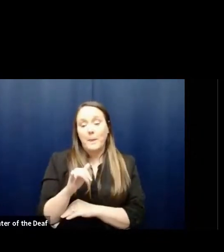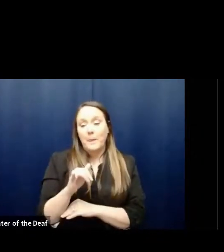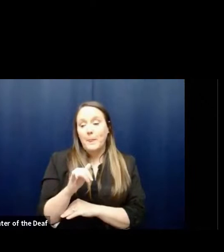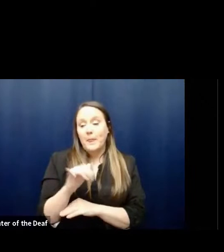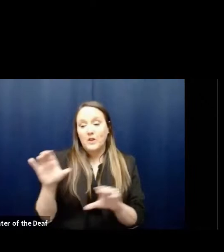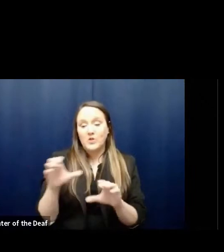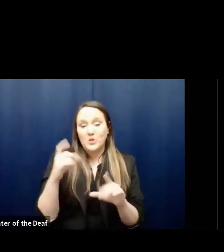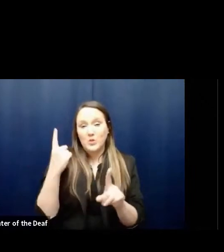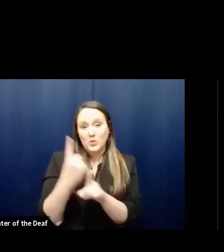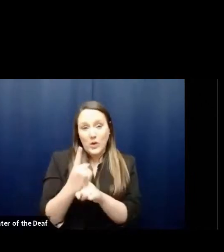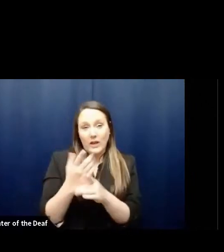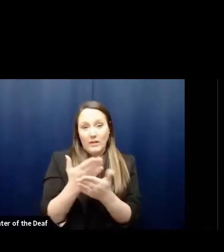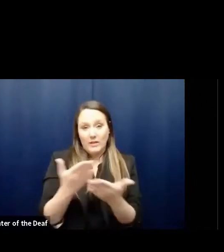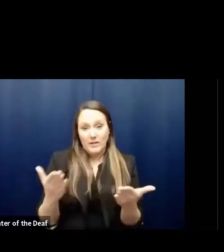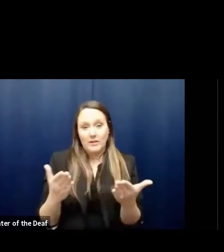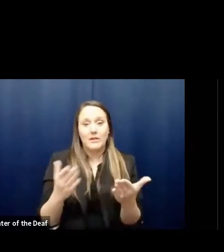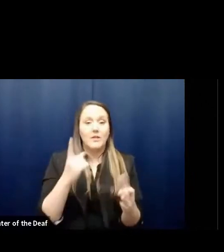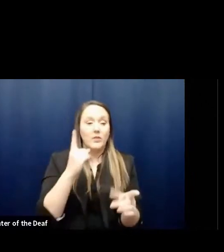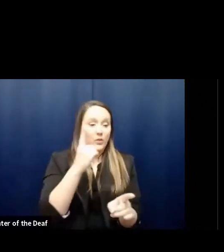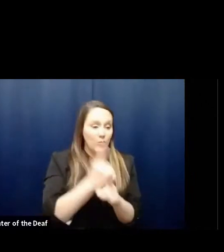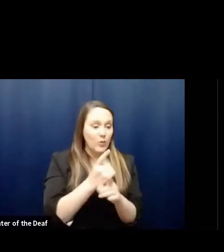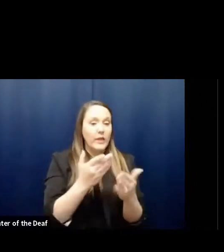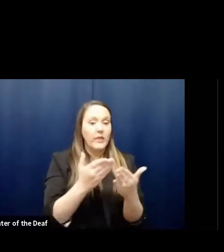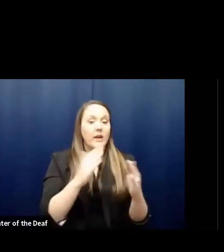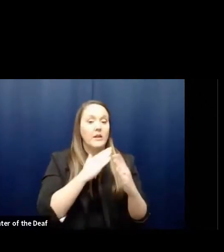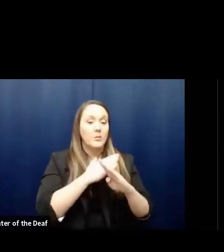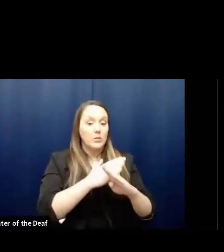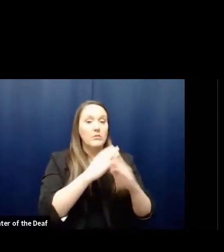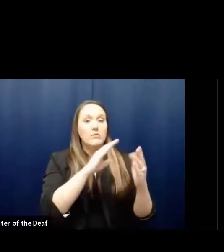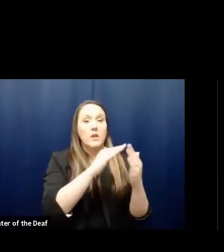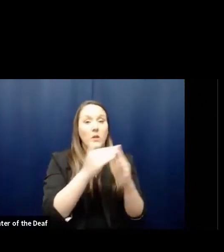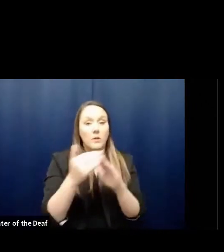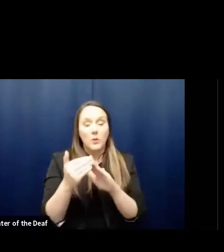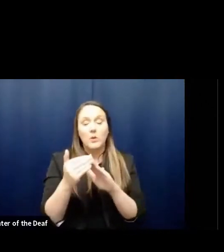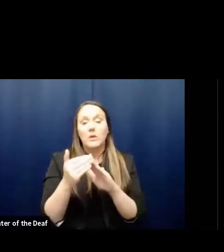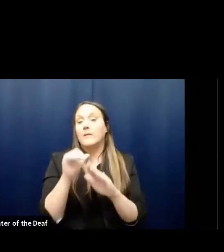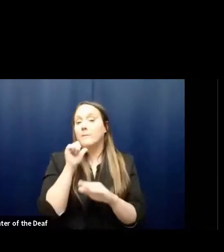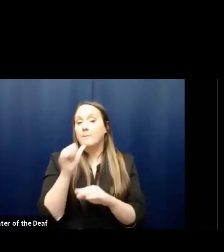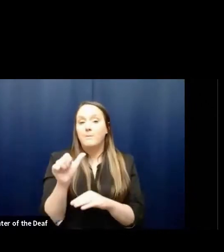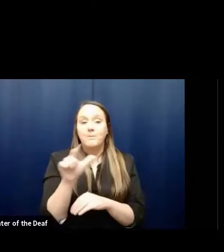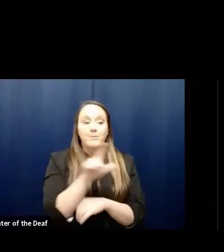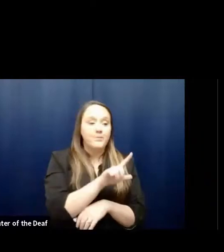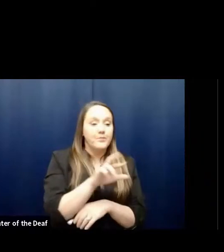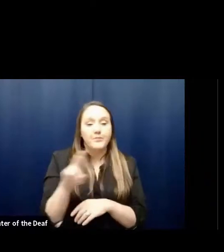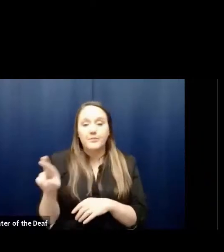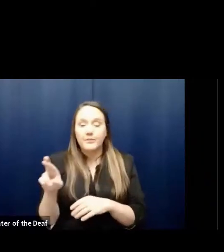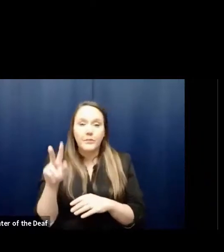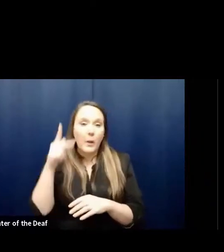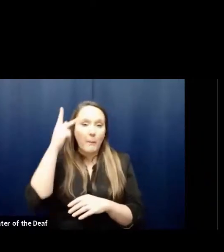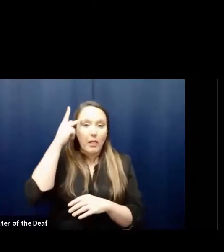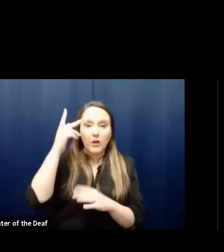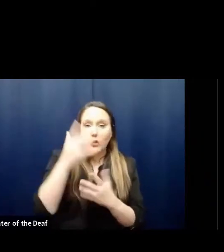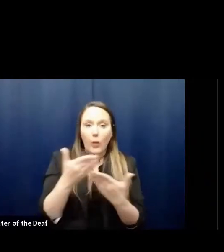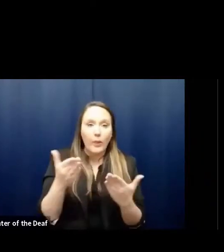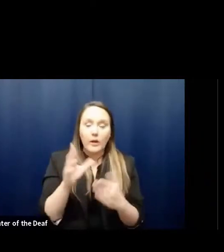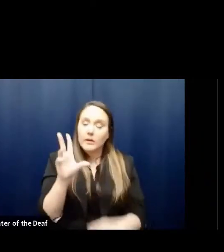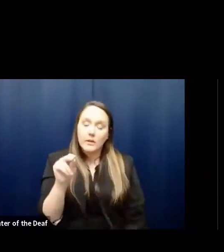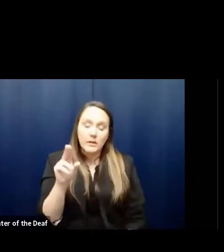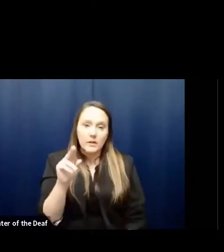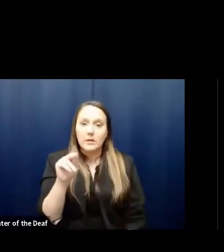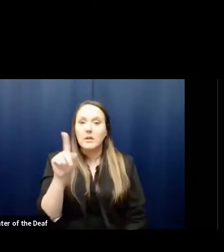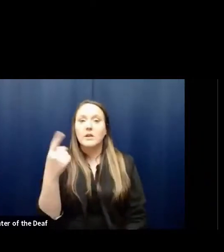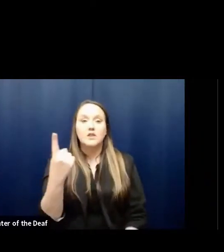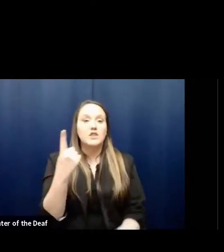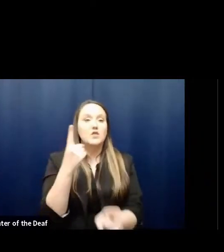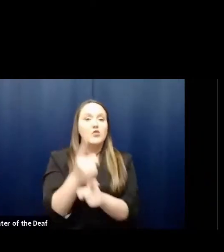thing, the right thing to protect your community. It's not a left or a right political thing. It's just the right